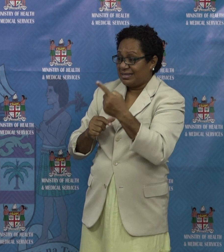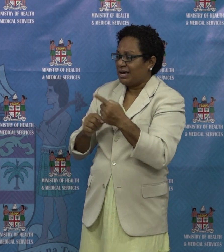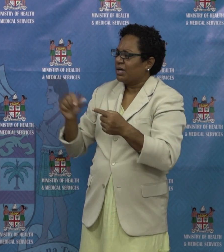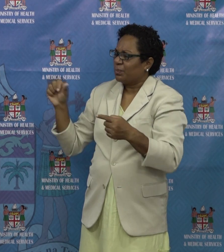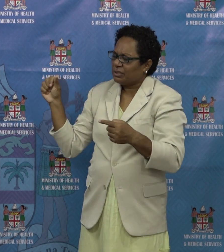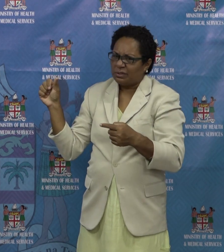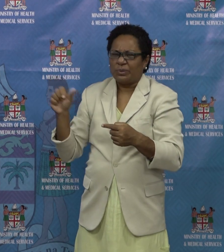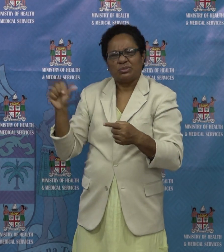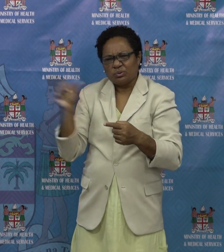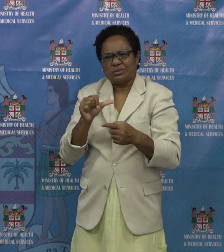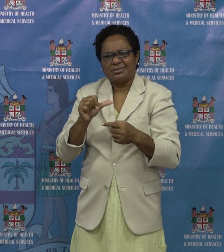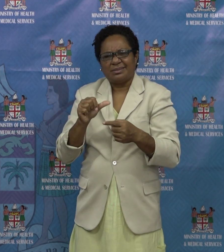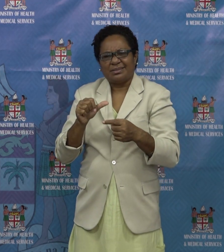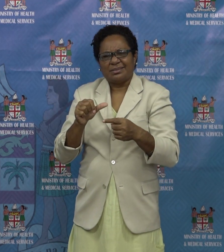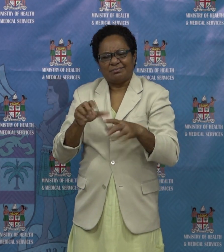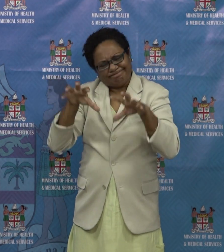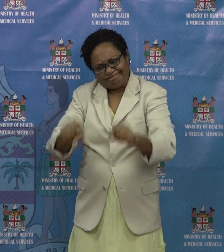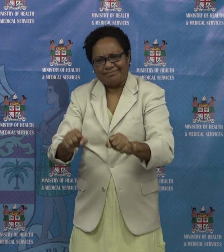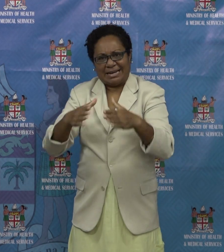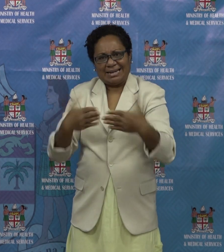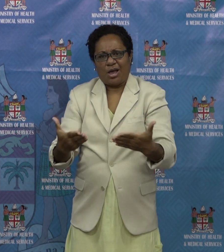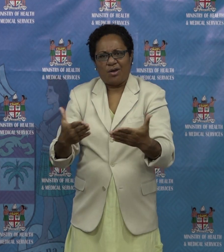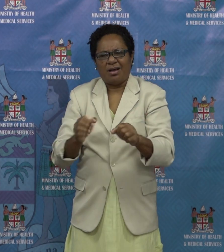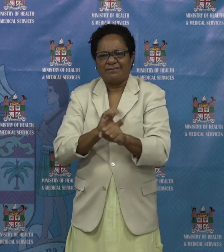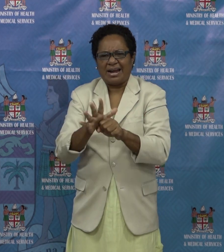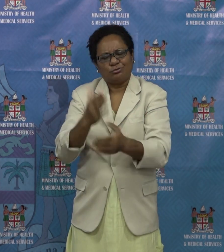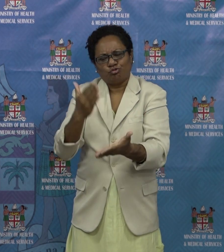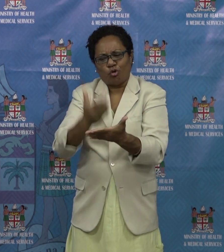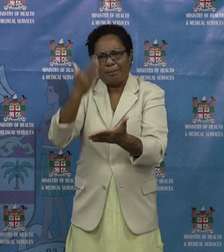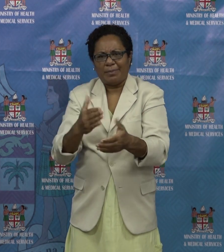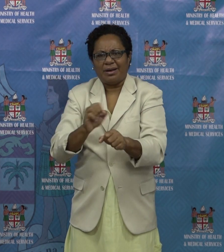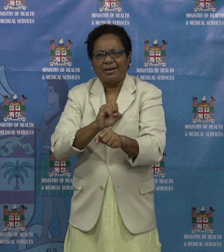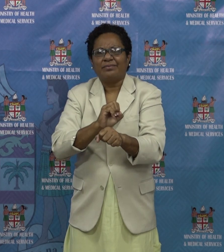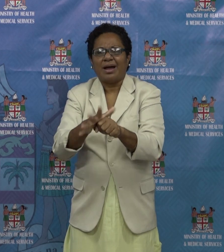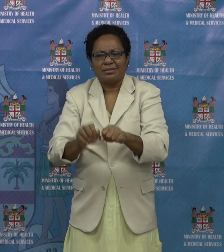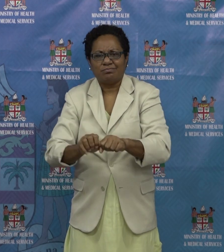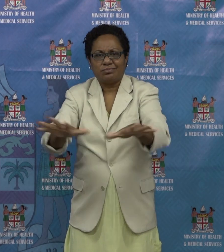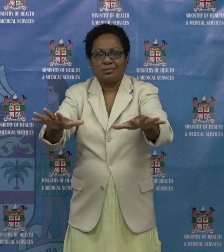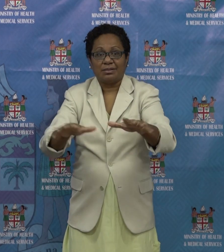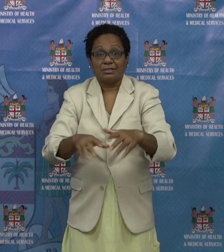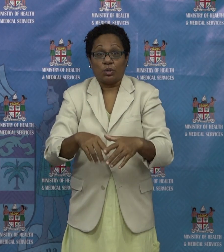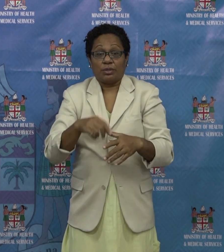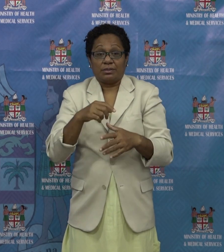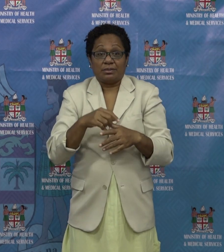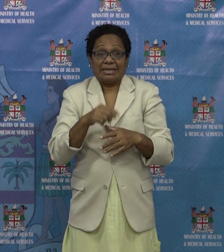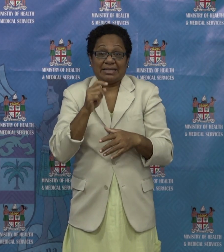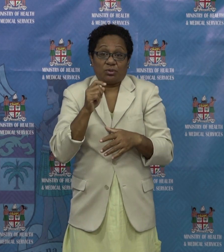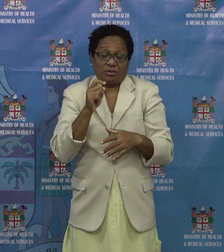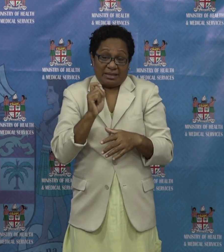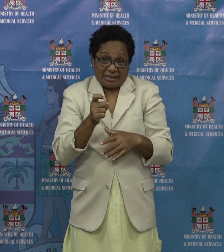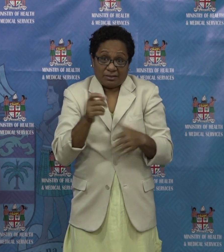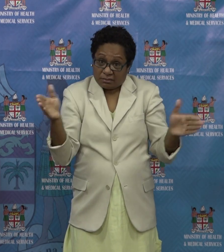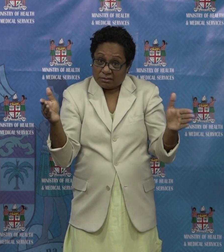firm halt on this virus, and whether with a shorter period of lockdown would achieve that, or we go for